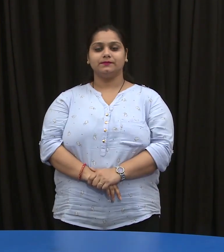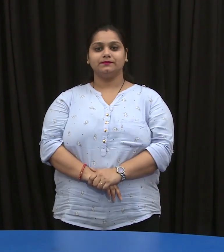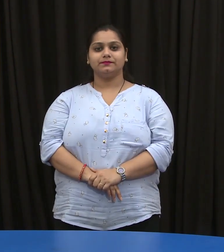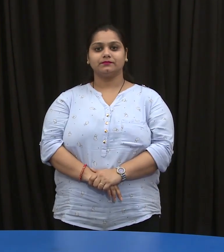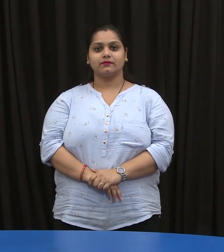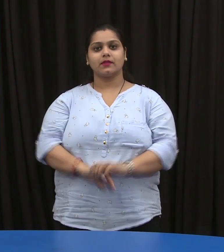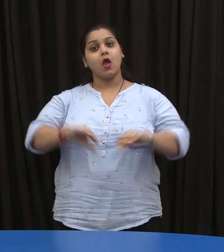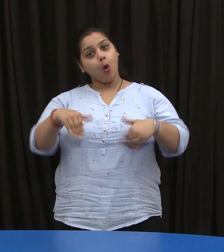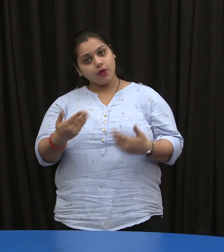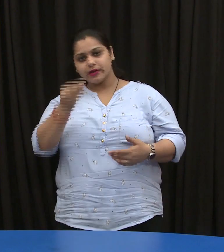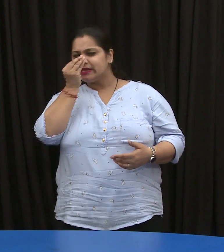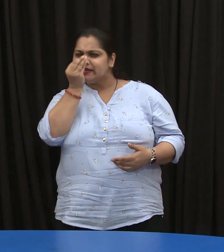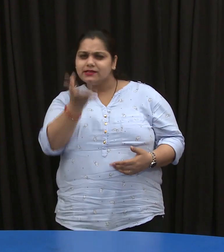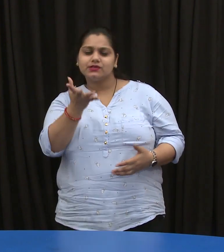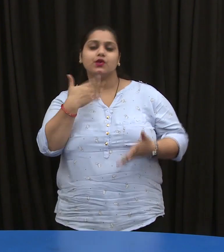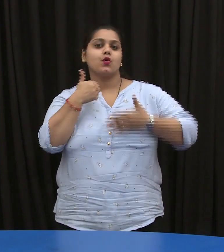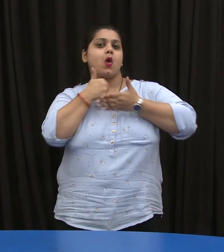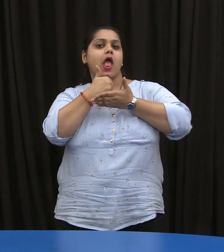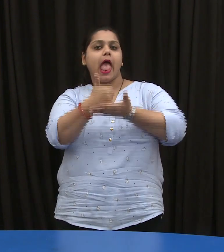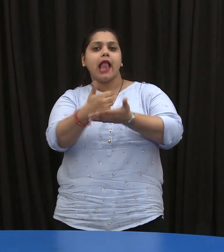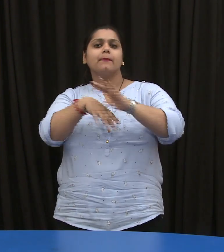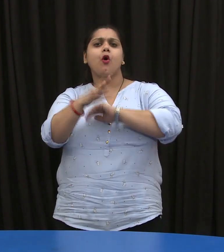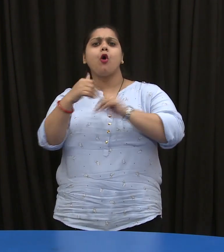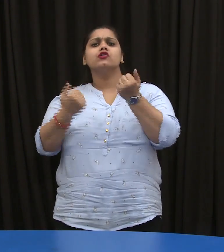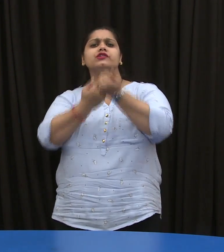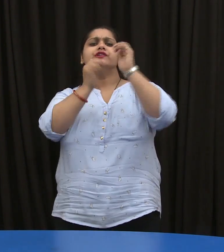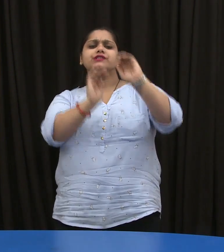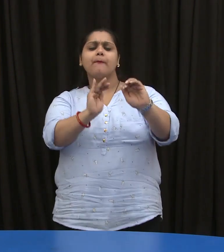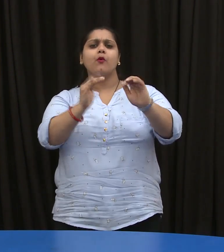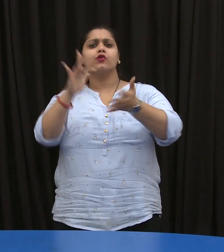an easy to use help and support center to assist you.